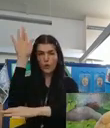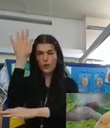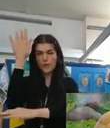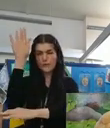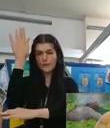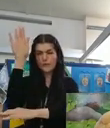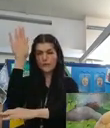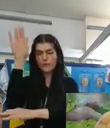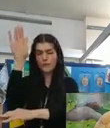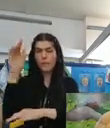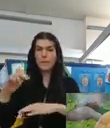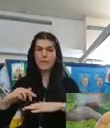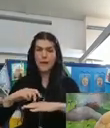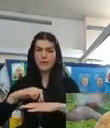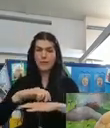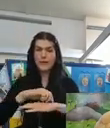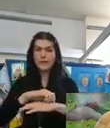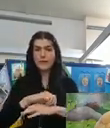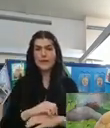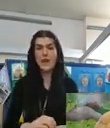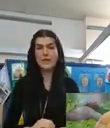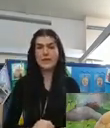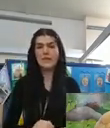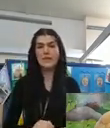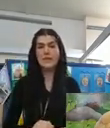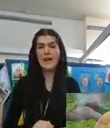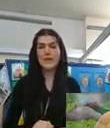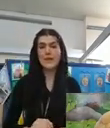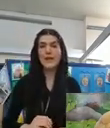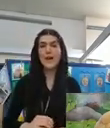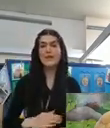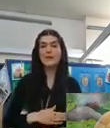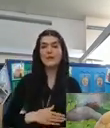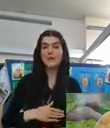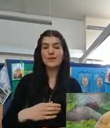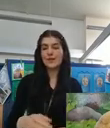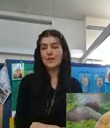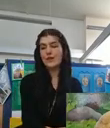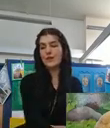wood. The mouse found a nut, and the nut was good.